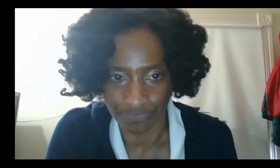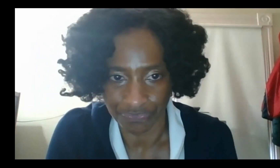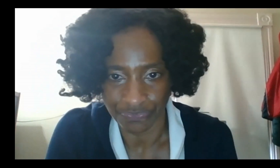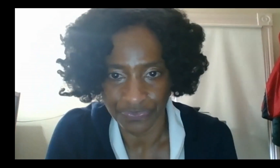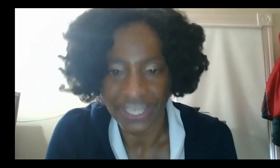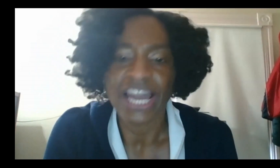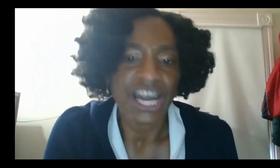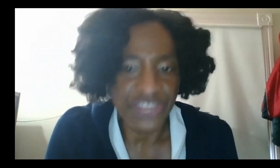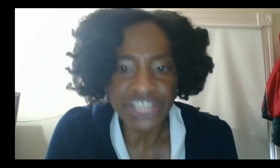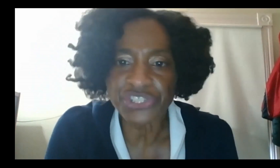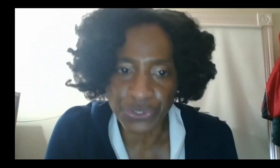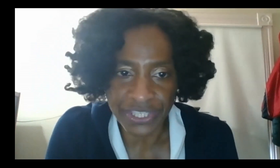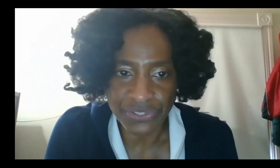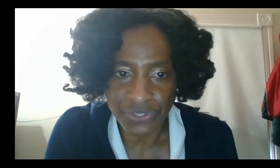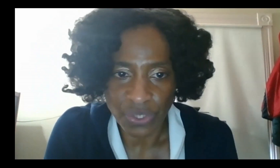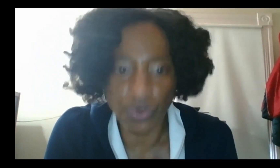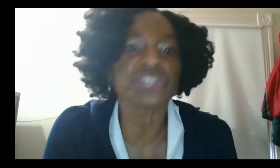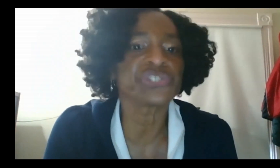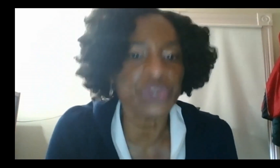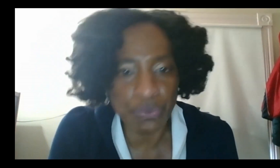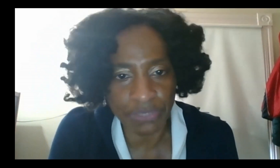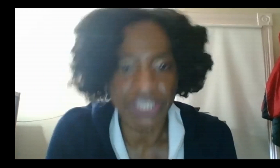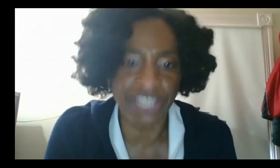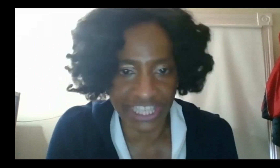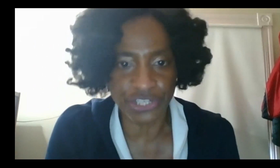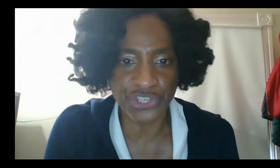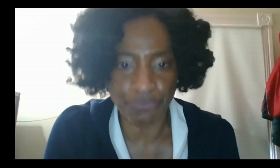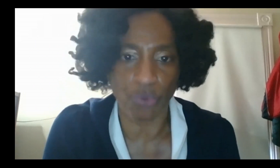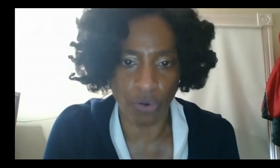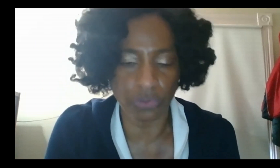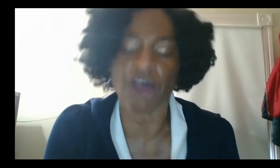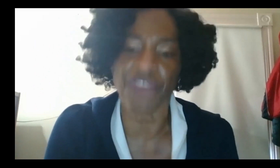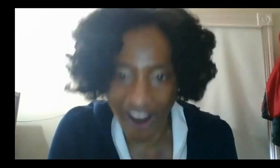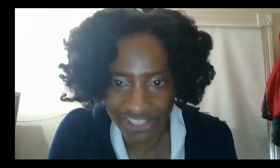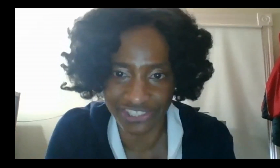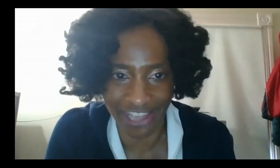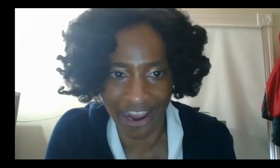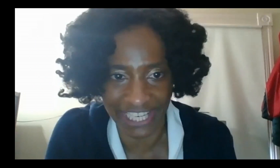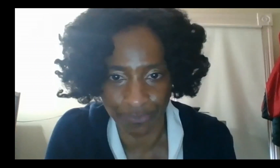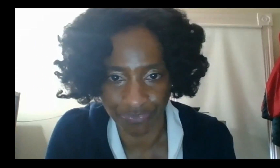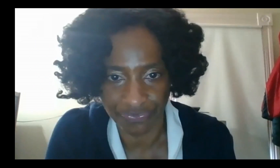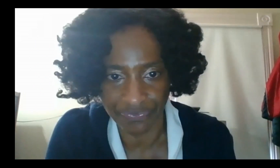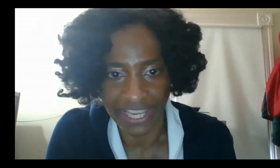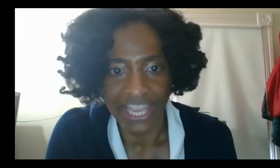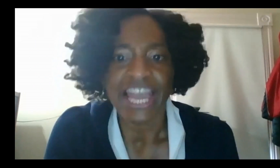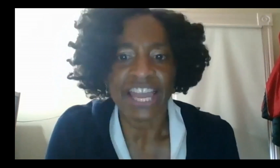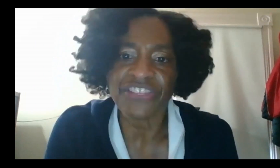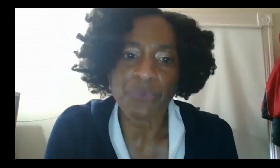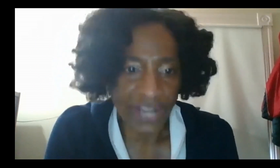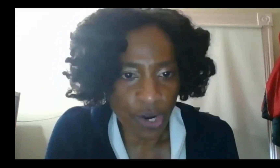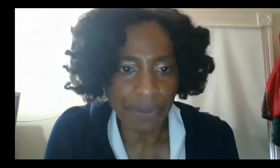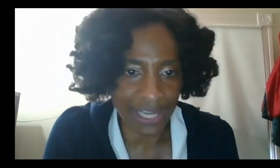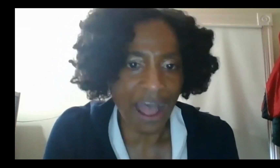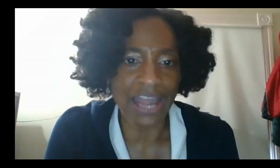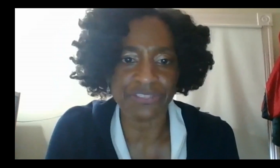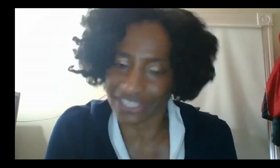year. These students will assume the leadership role of the Honor Society, and they